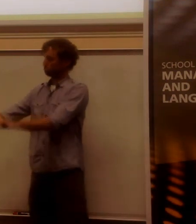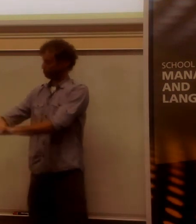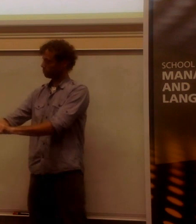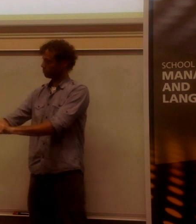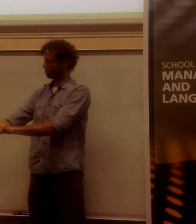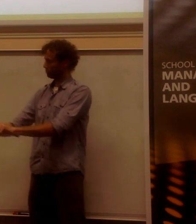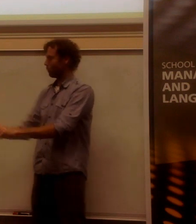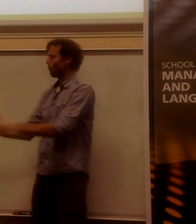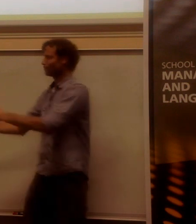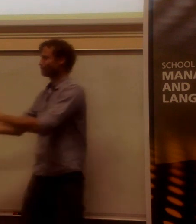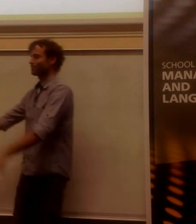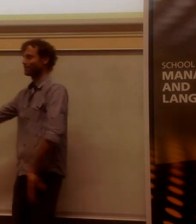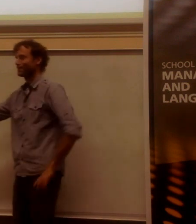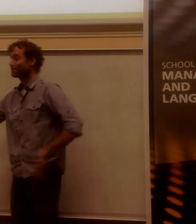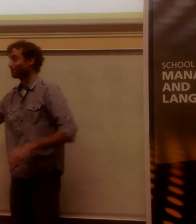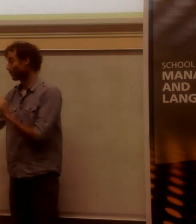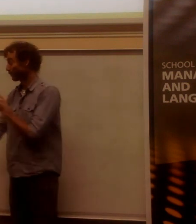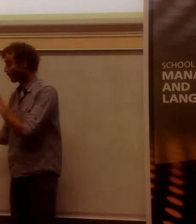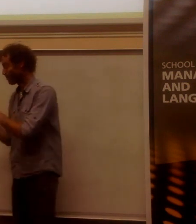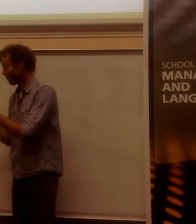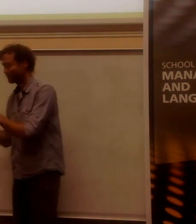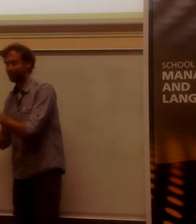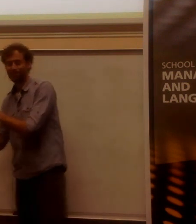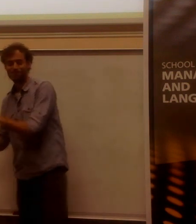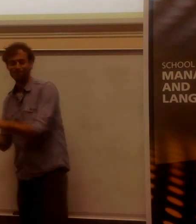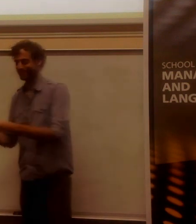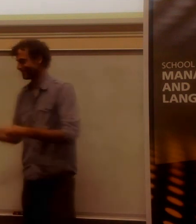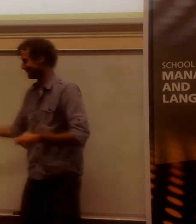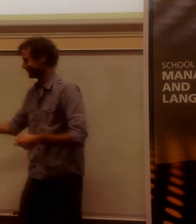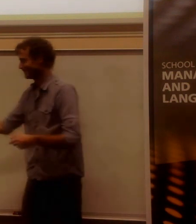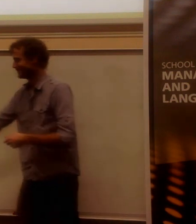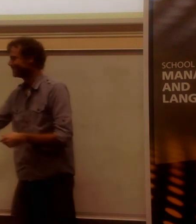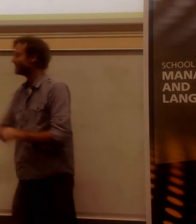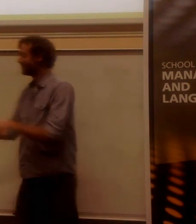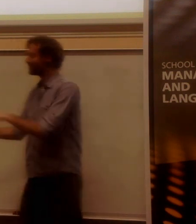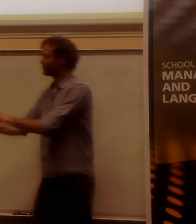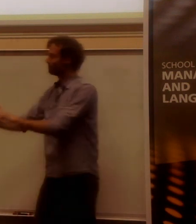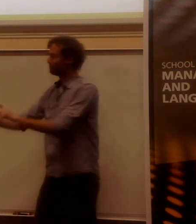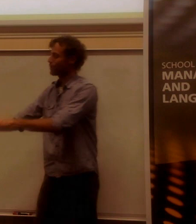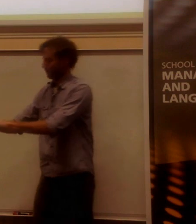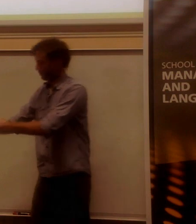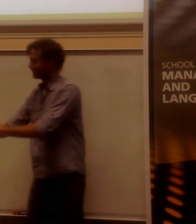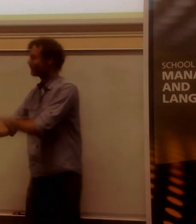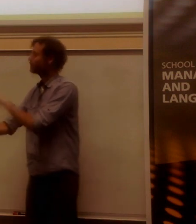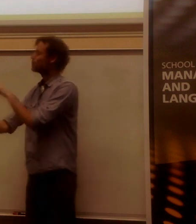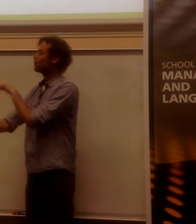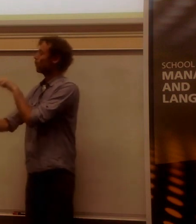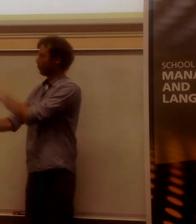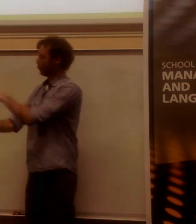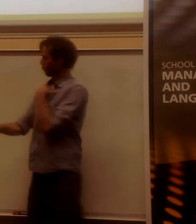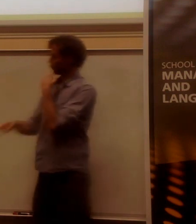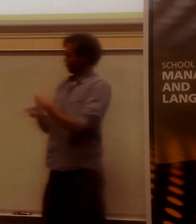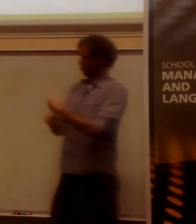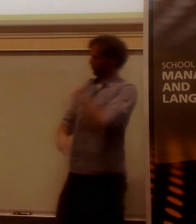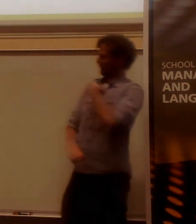want to make a call. Well, I am deaf anyway, so I don't have to pretend. Okay. But imagine that you want to make a call